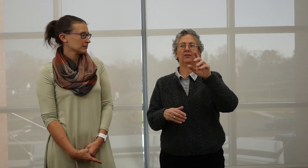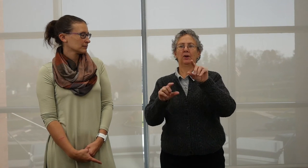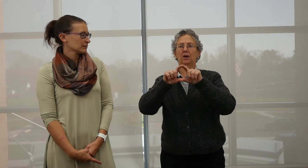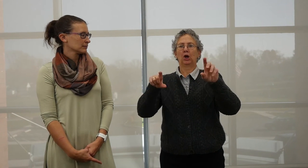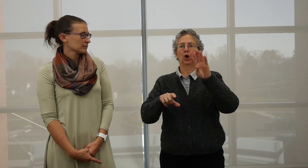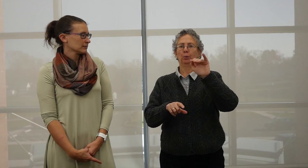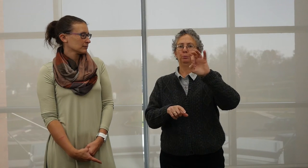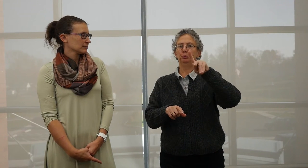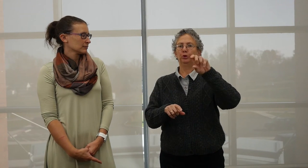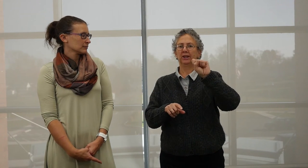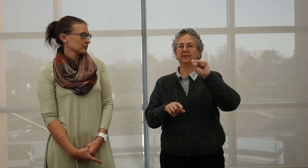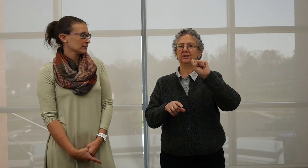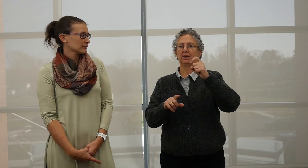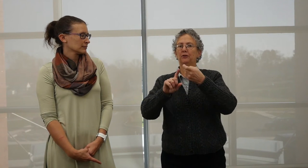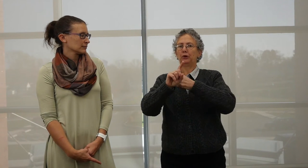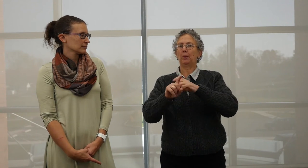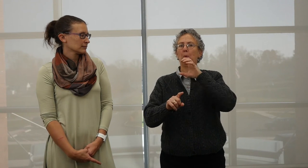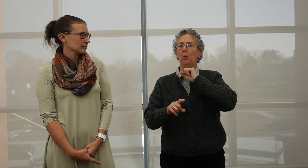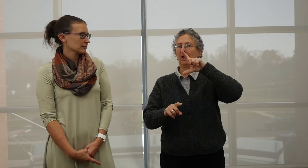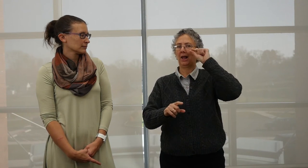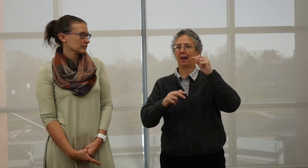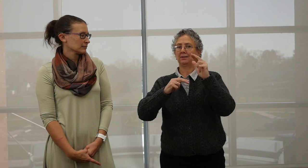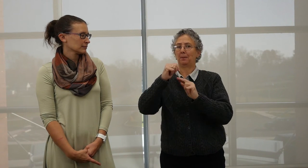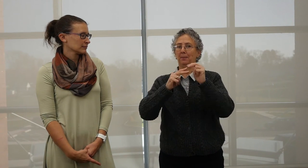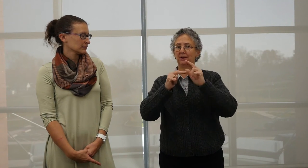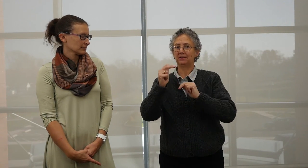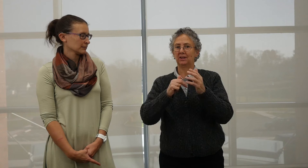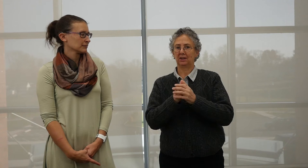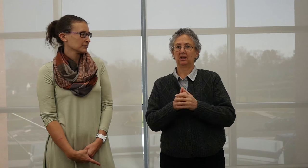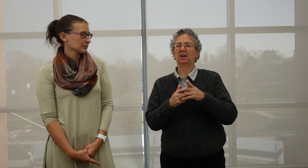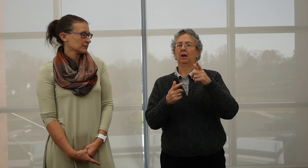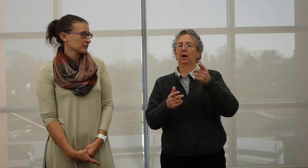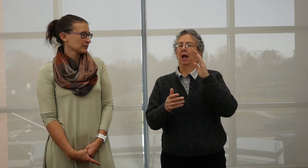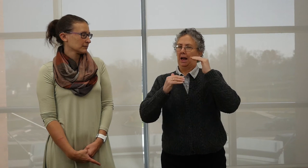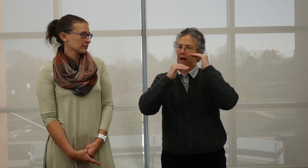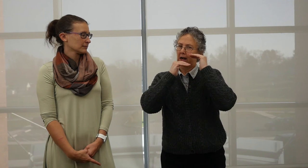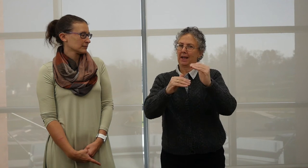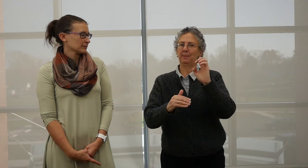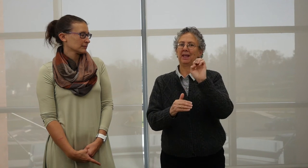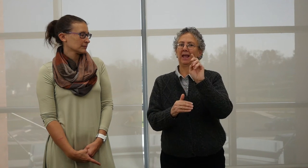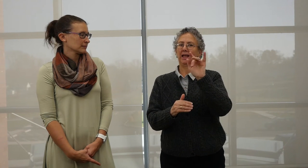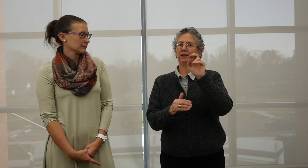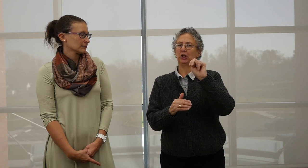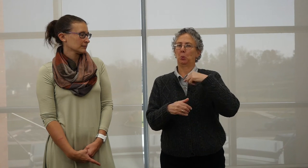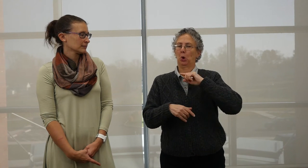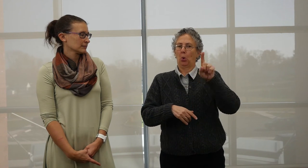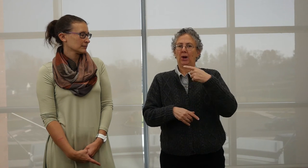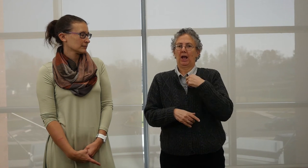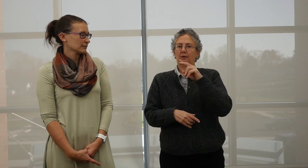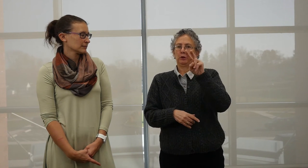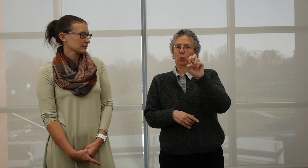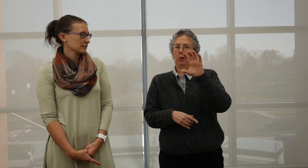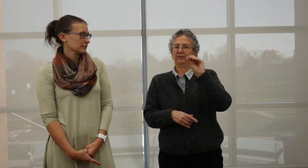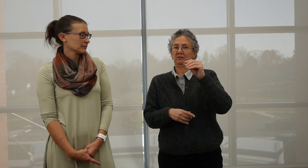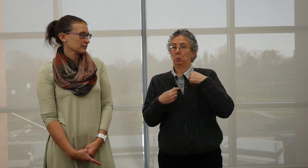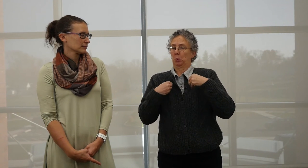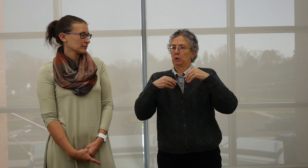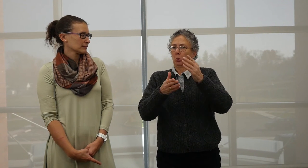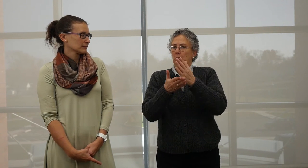we have bricks from the old Gallaudet Hall. They're limited editions. We only have